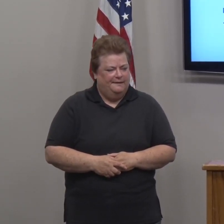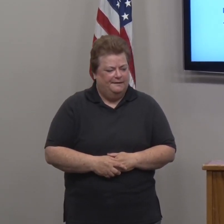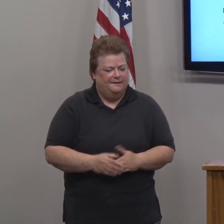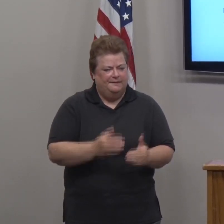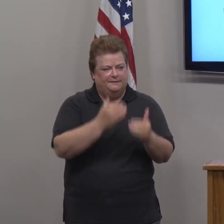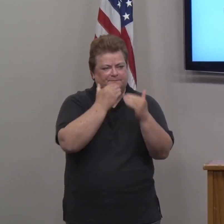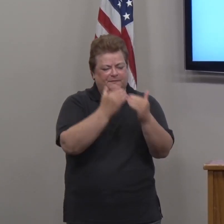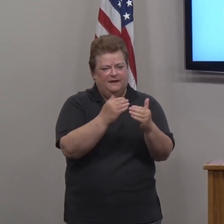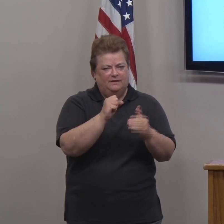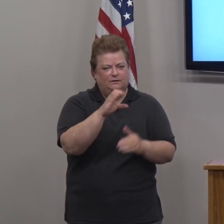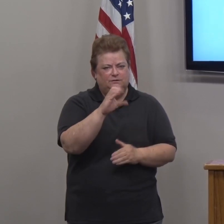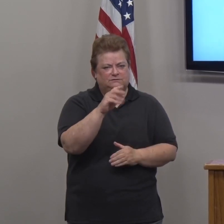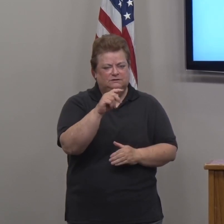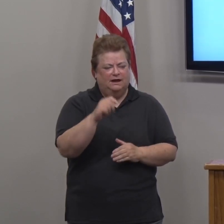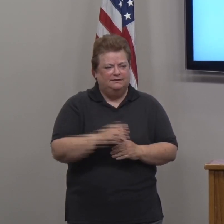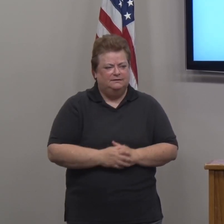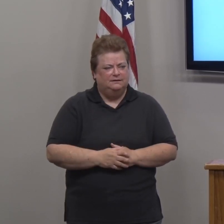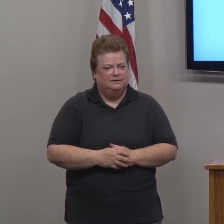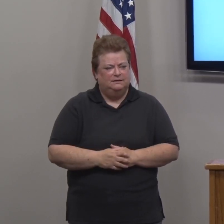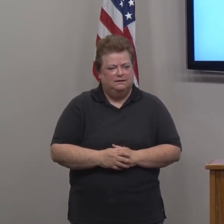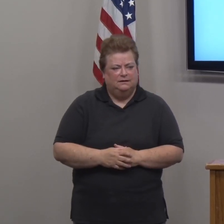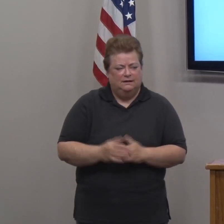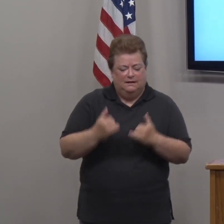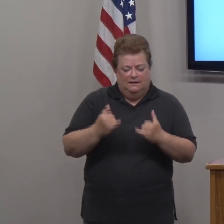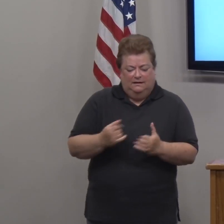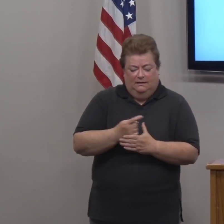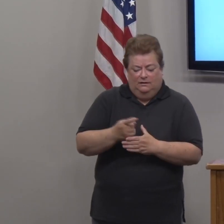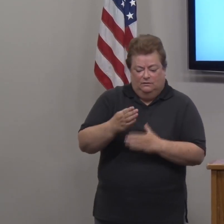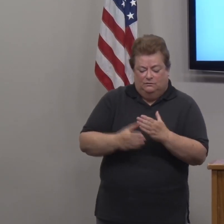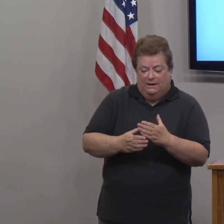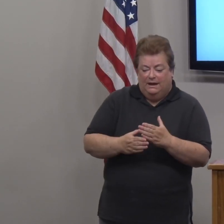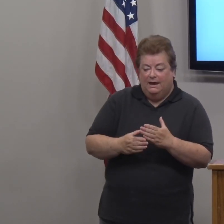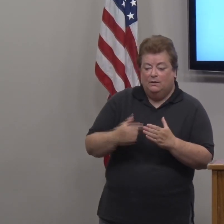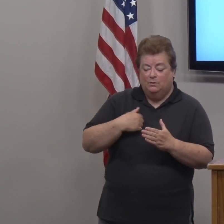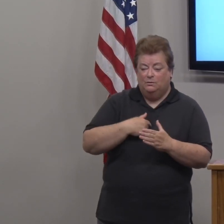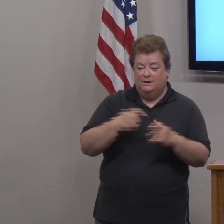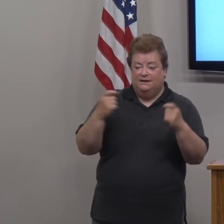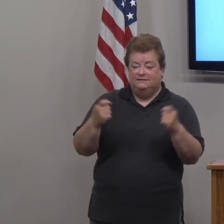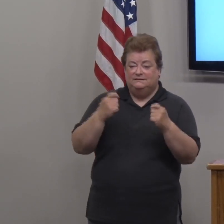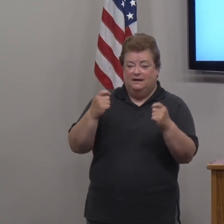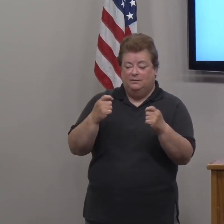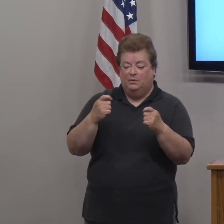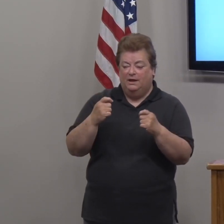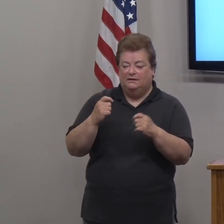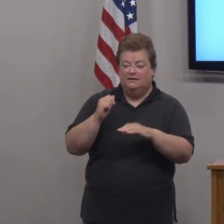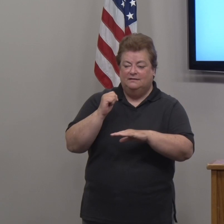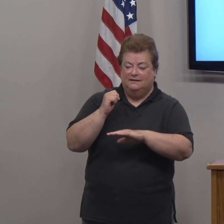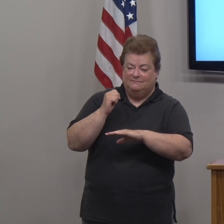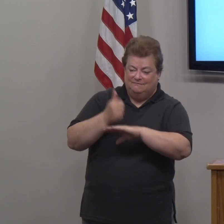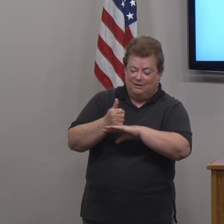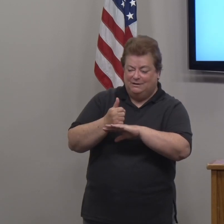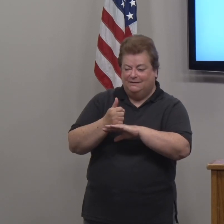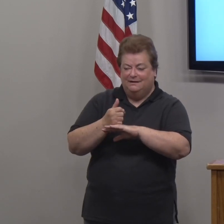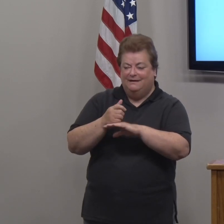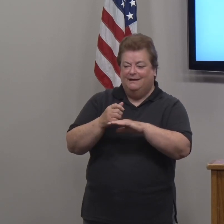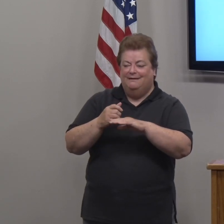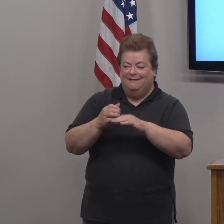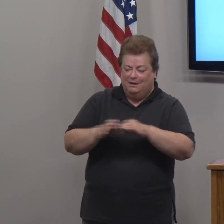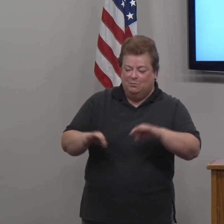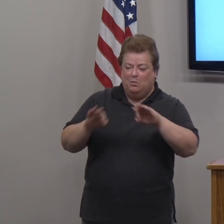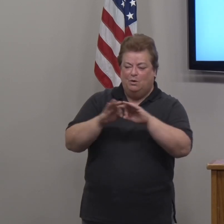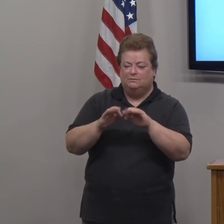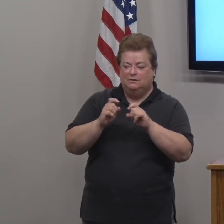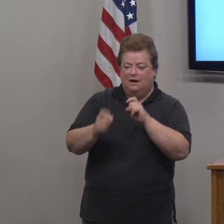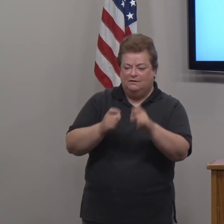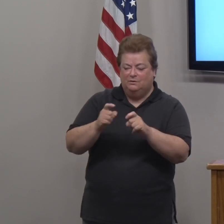Thank you, Scott. This weekend, our nation celebrates the foundational contributions of workers. And